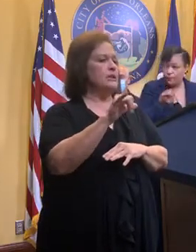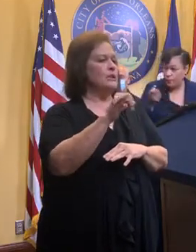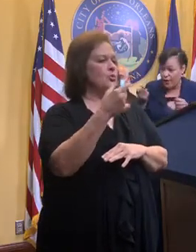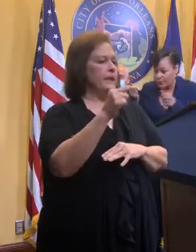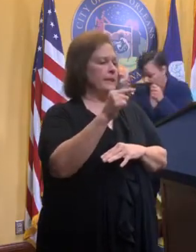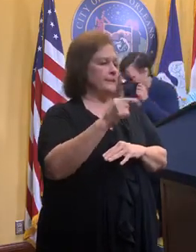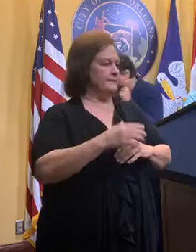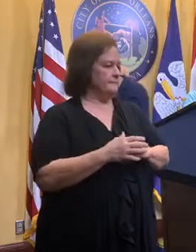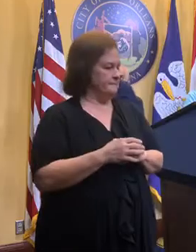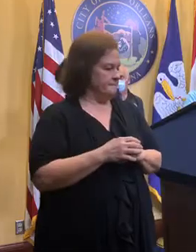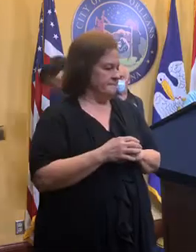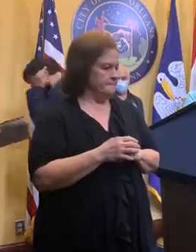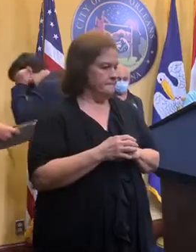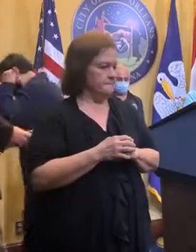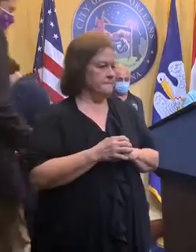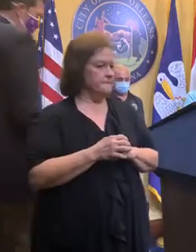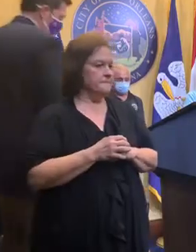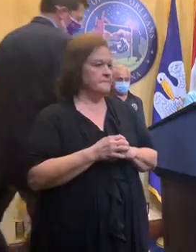time. Ramsey.